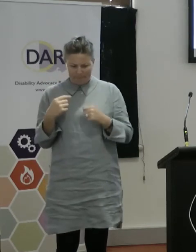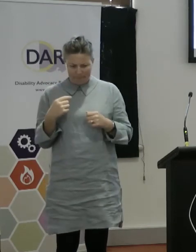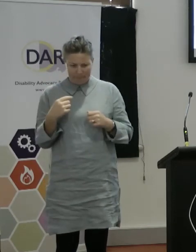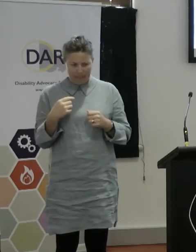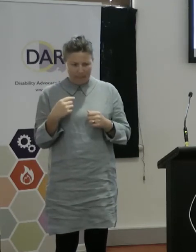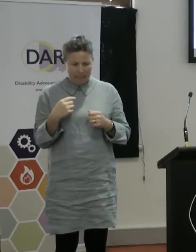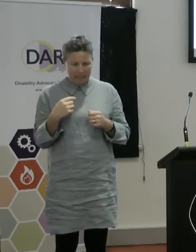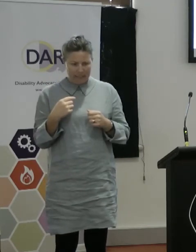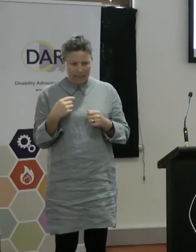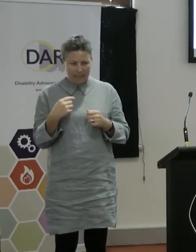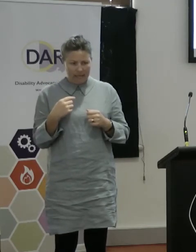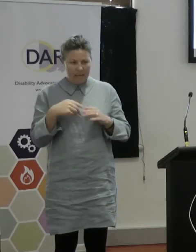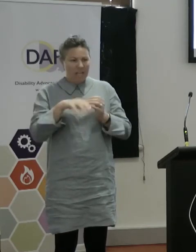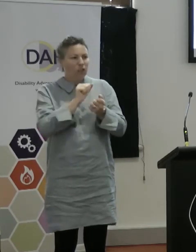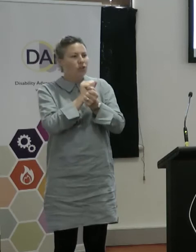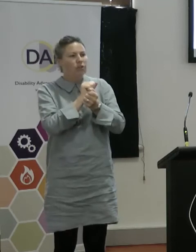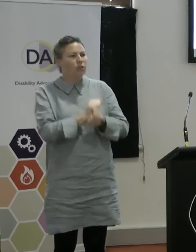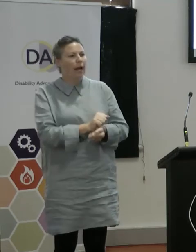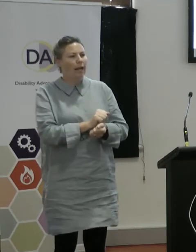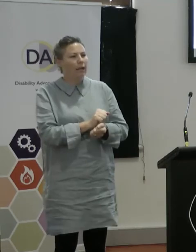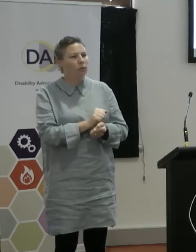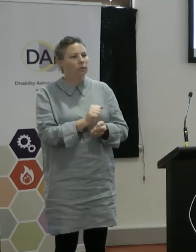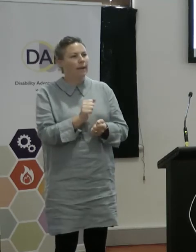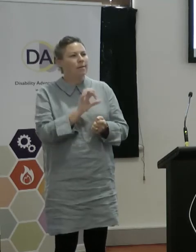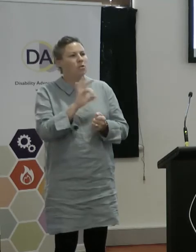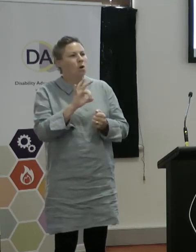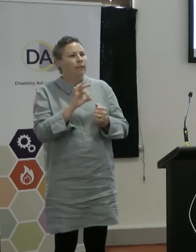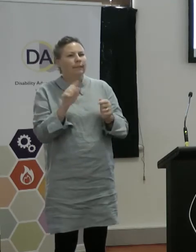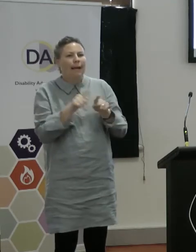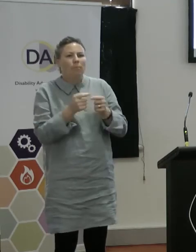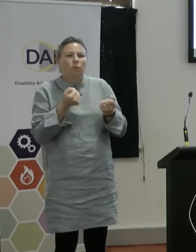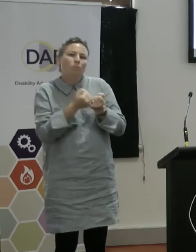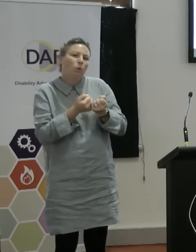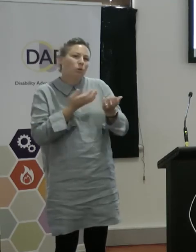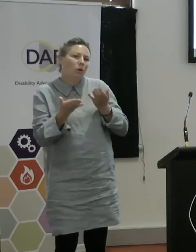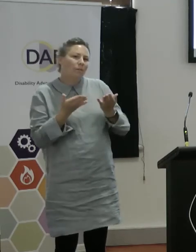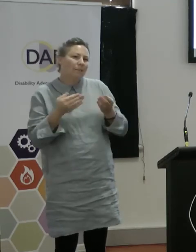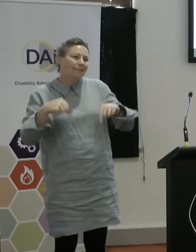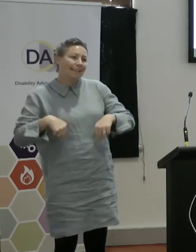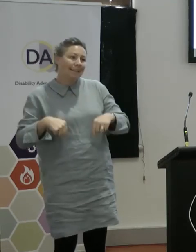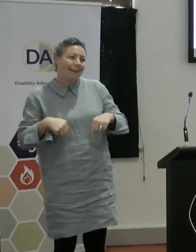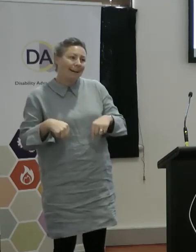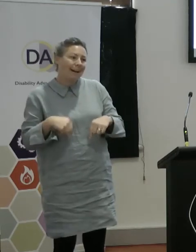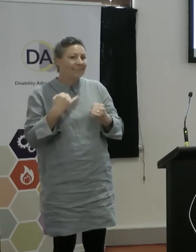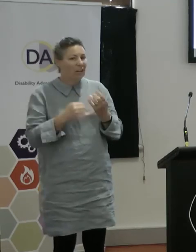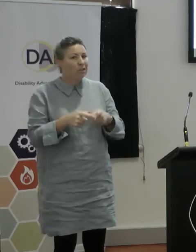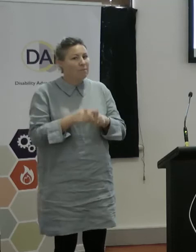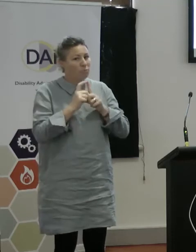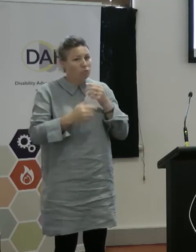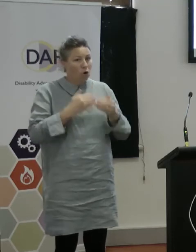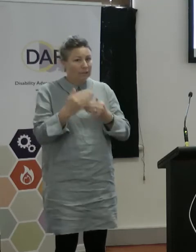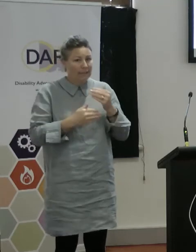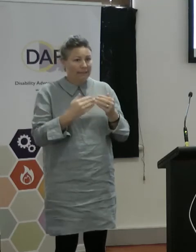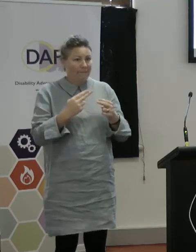very... In jails, there aren't the same sorts of services as we have in the community. This is a difficult process for